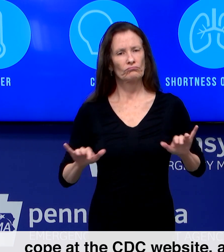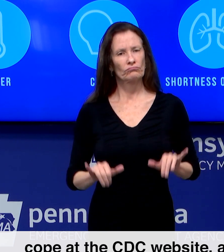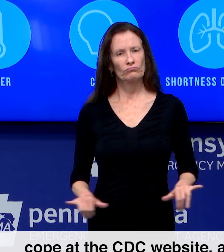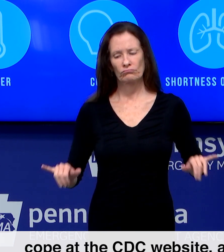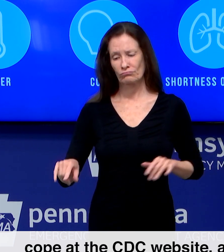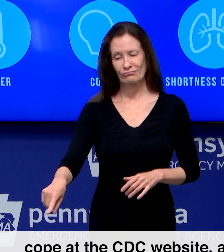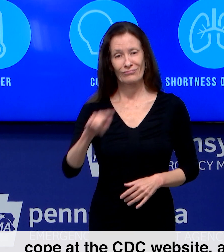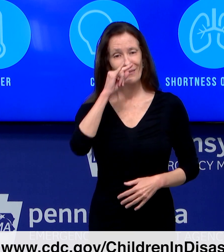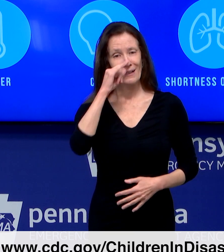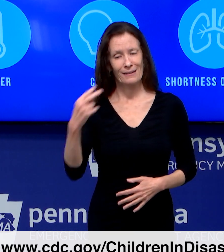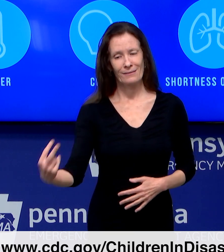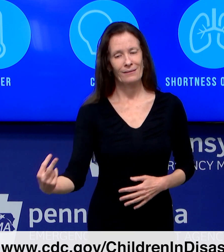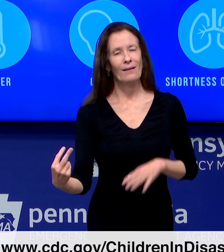website at